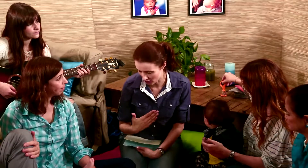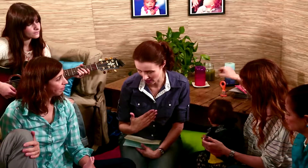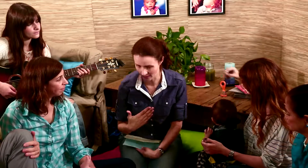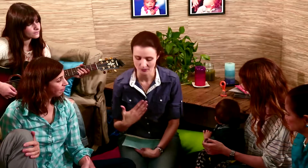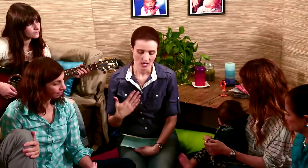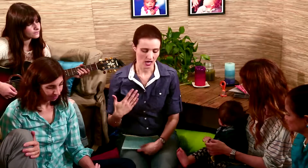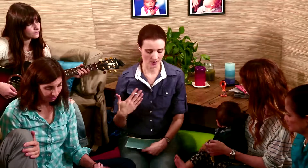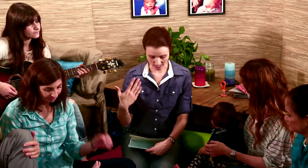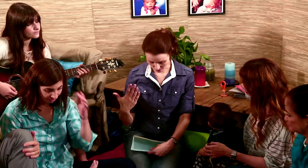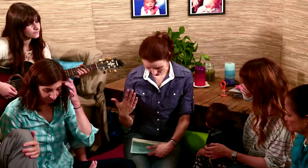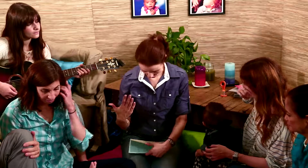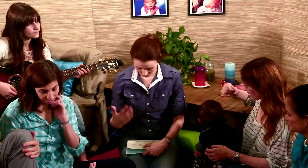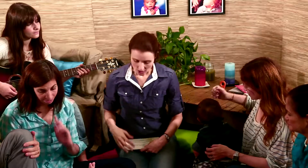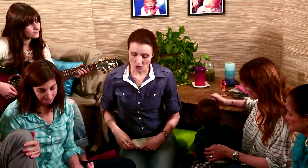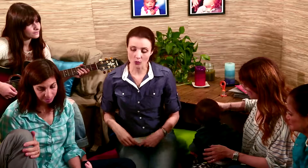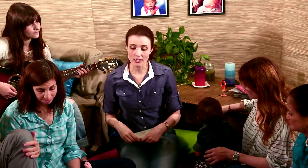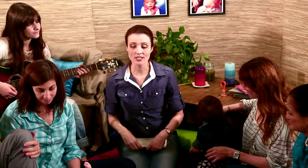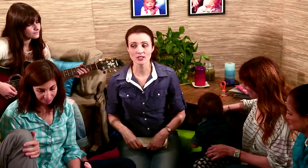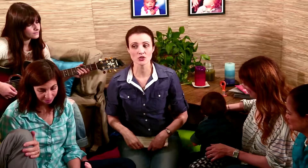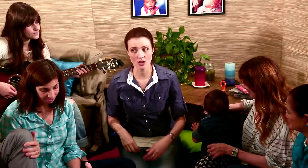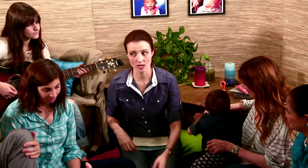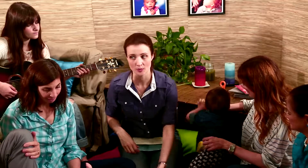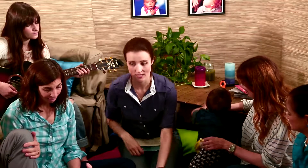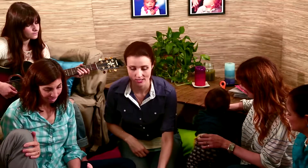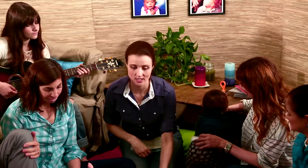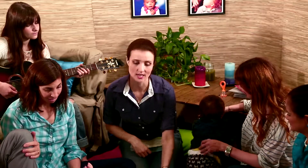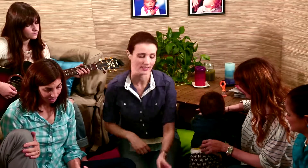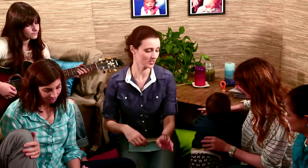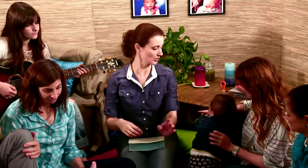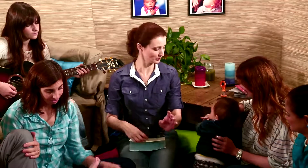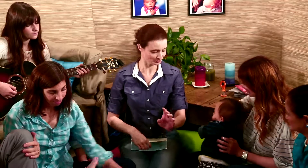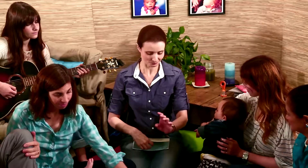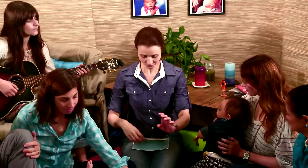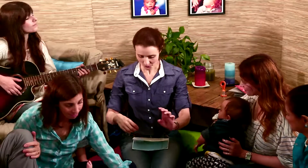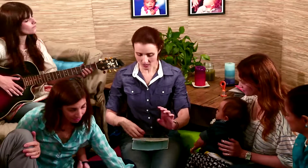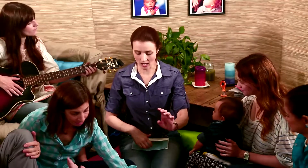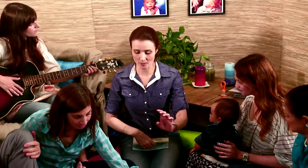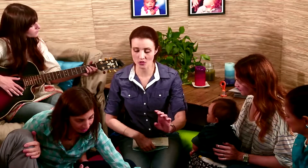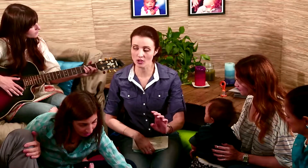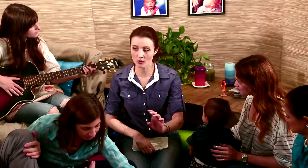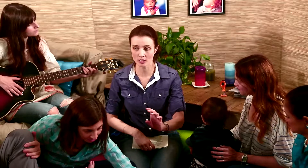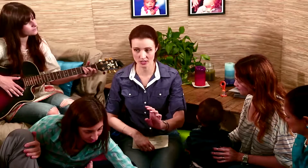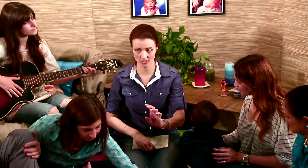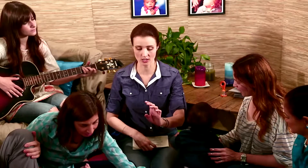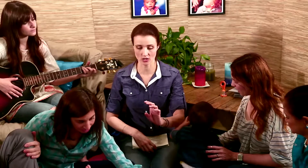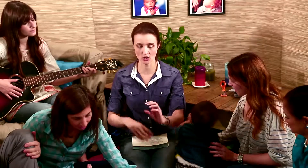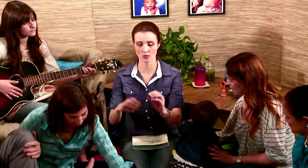sign, in my view. So we're going to sing a little song and practice these signs. So the song we're going to be singing is going to go with these